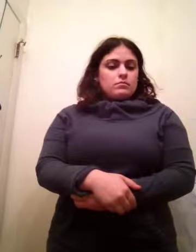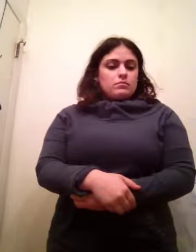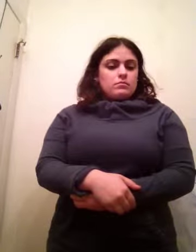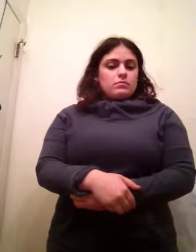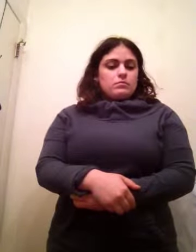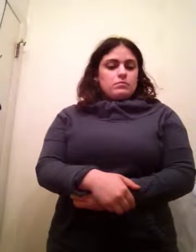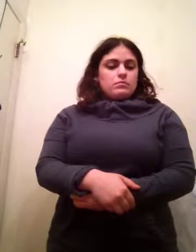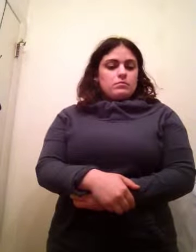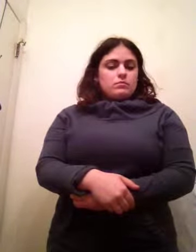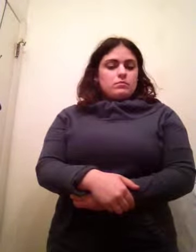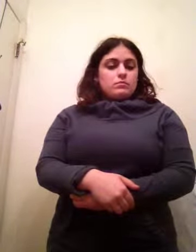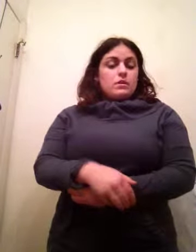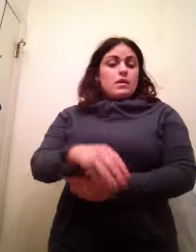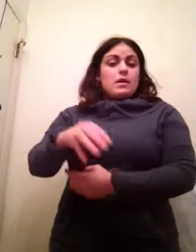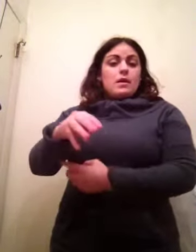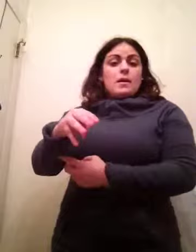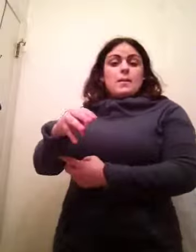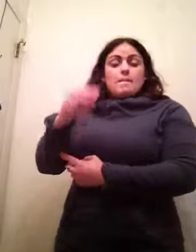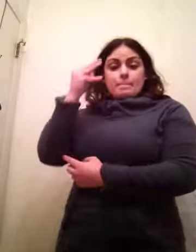I'm asking Michelle. Rice.